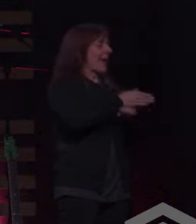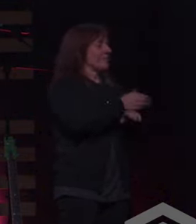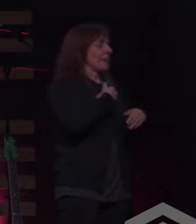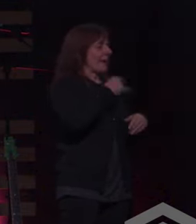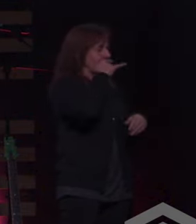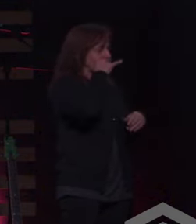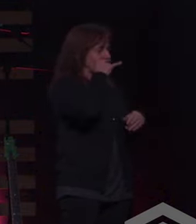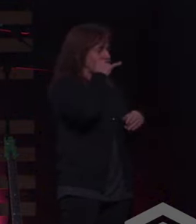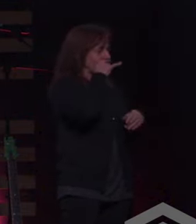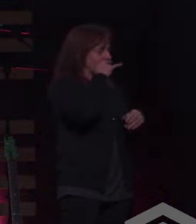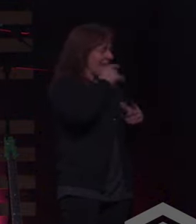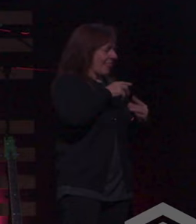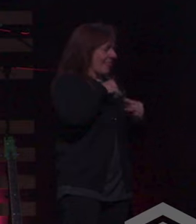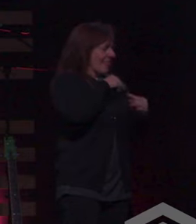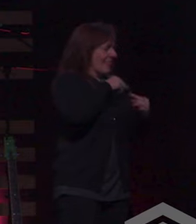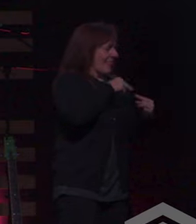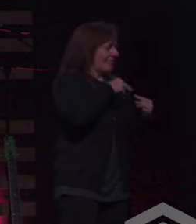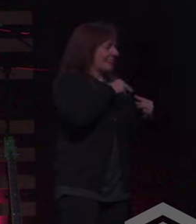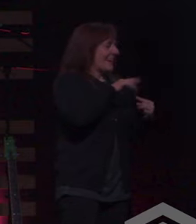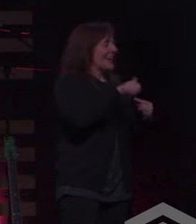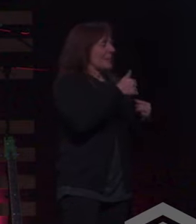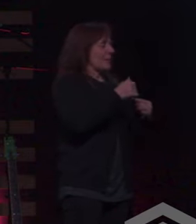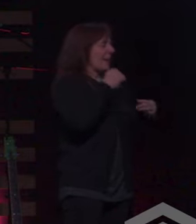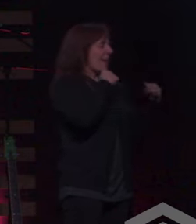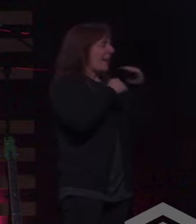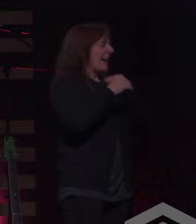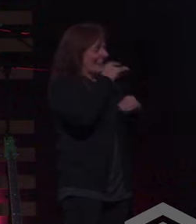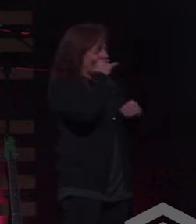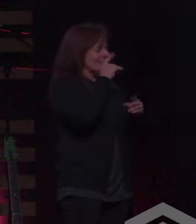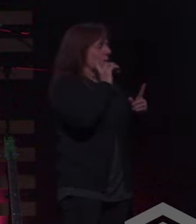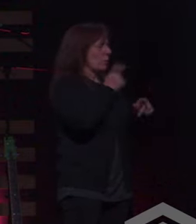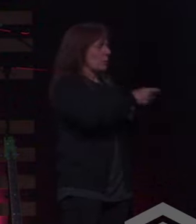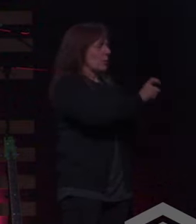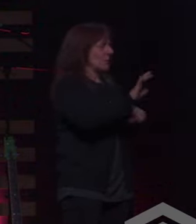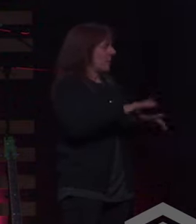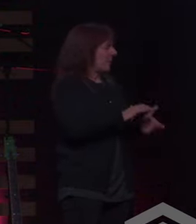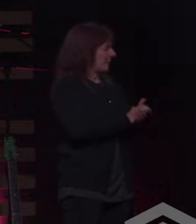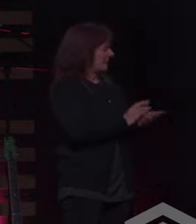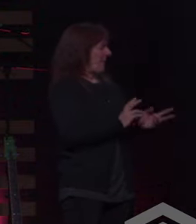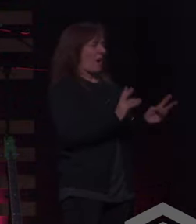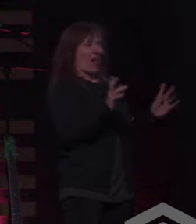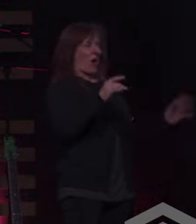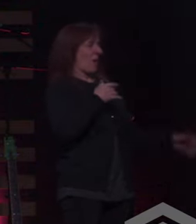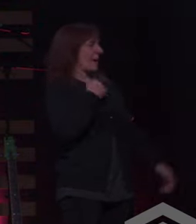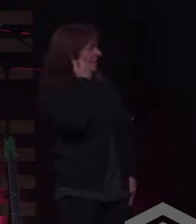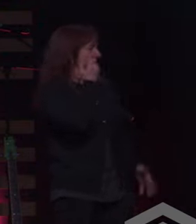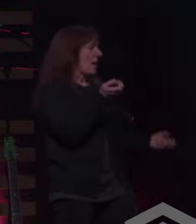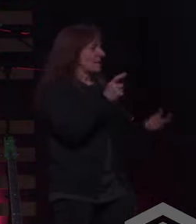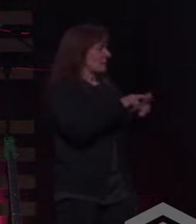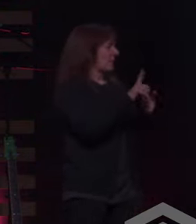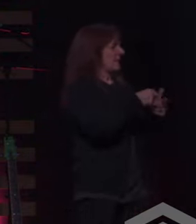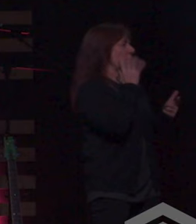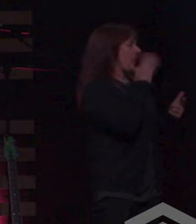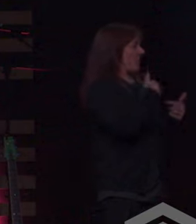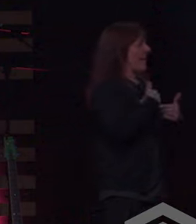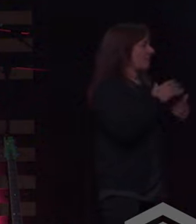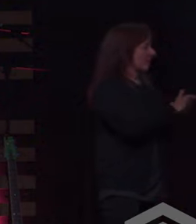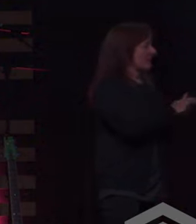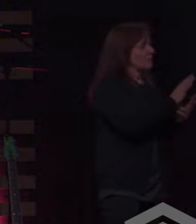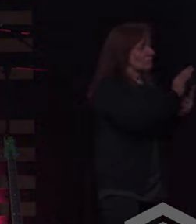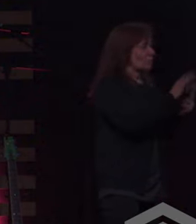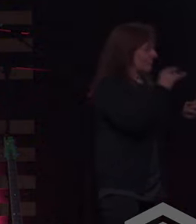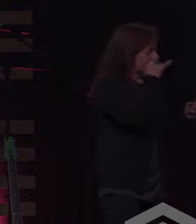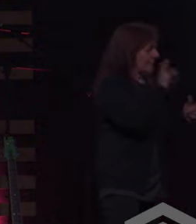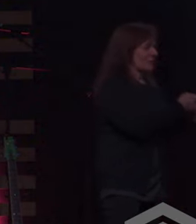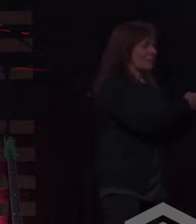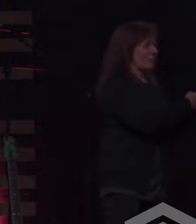kids. Again, another lie that somehow kids, you know, like you grow apart. Bull, if you want to, you will. If you choose the kids over